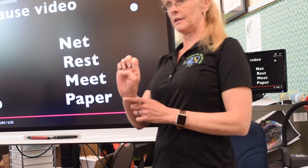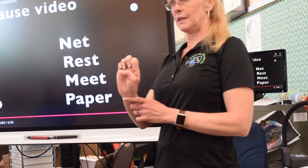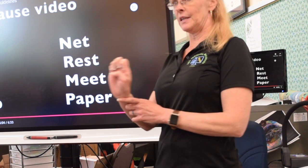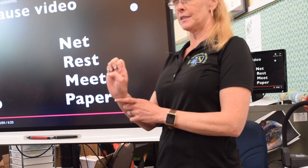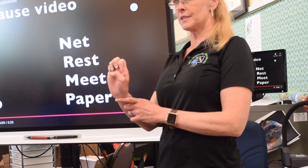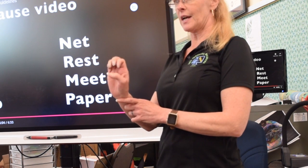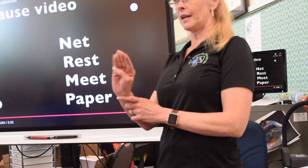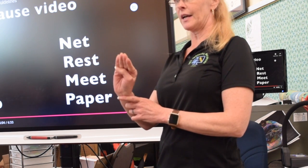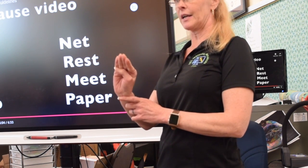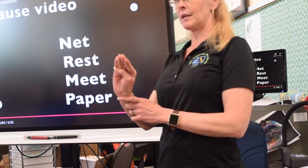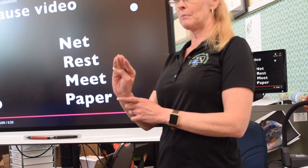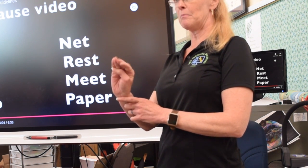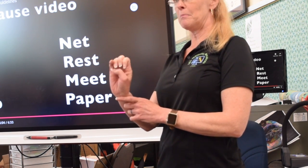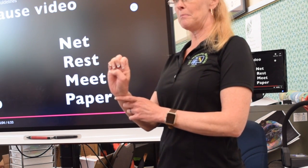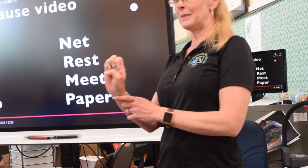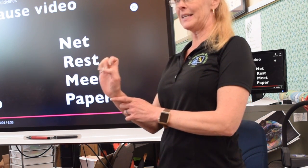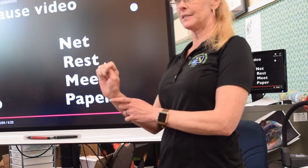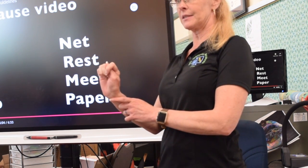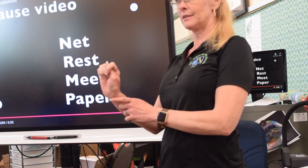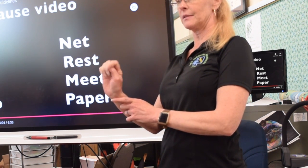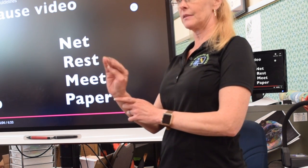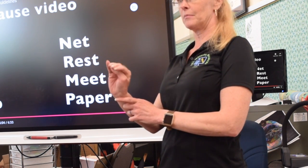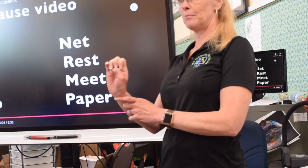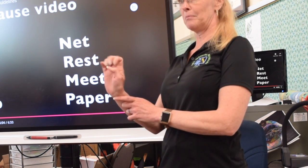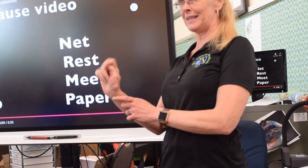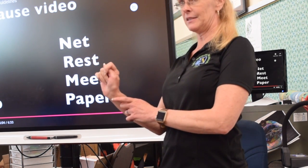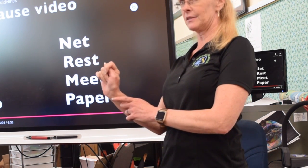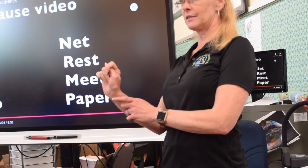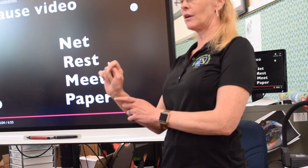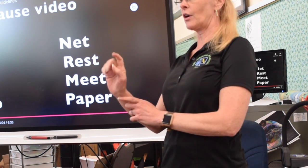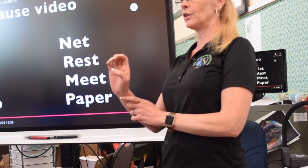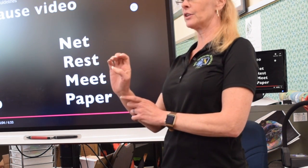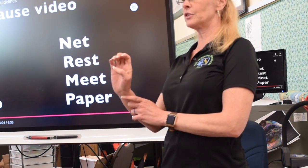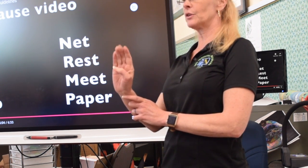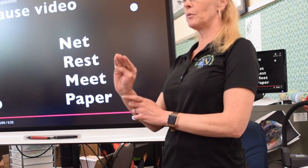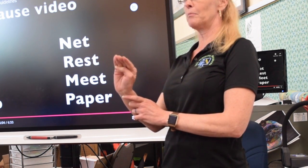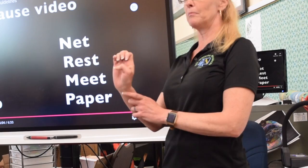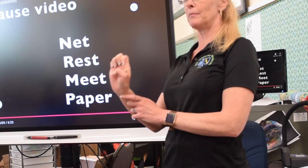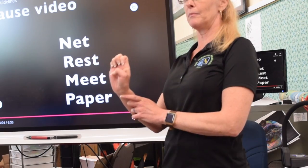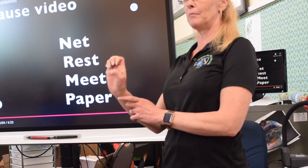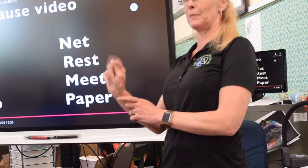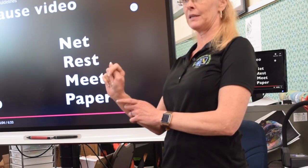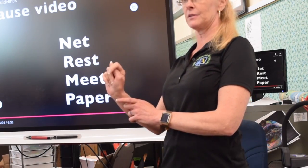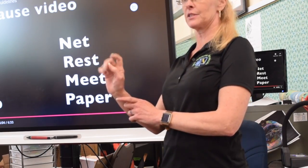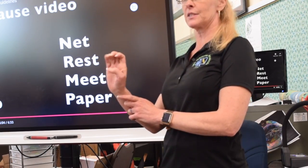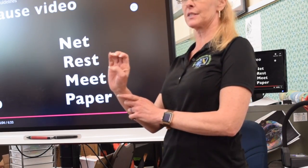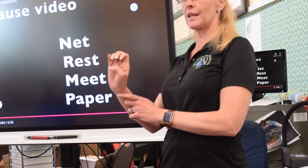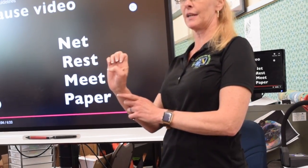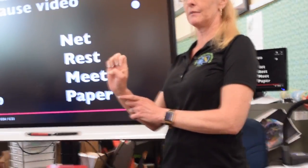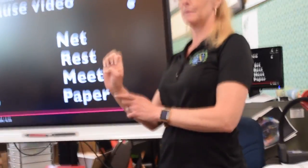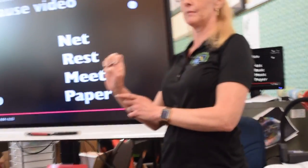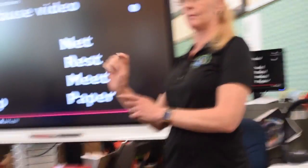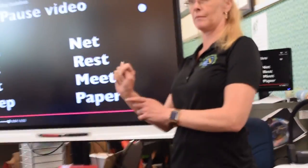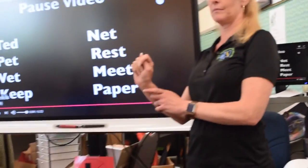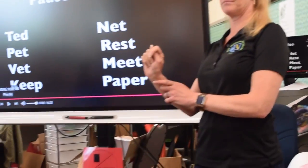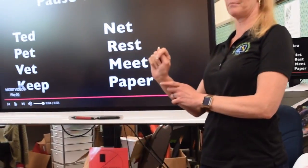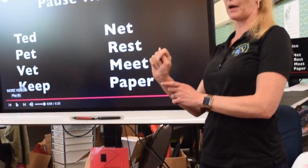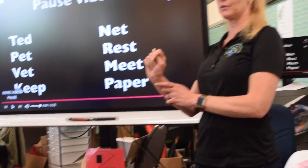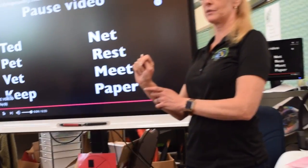E to slide like meet, meet, or you can do meet, just a slight bounce. Right,